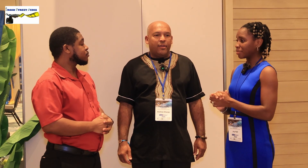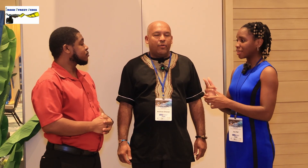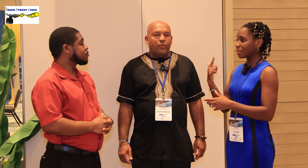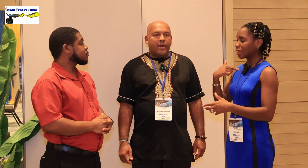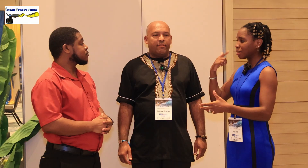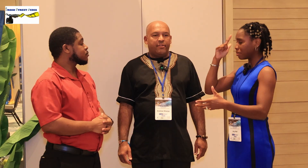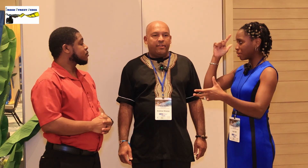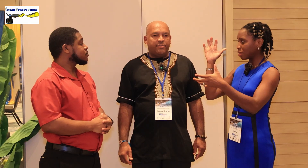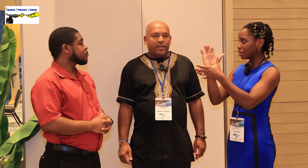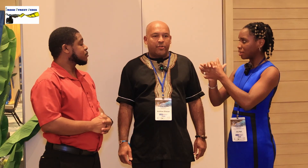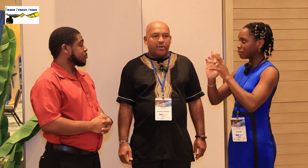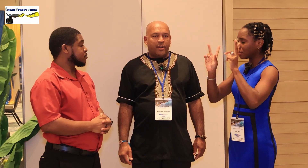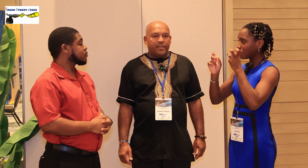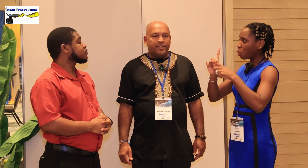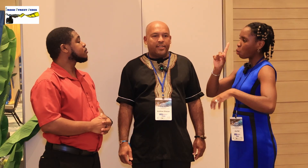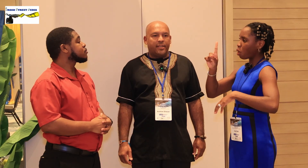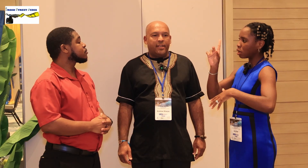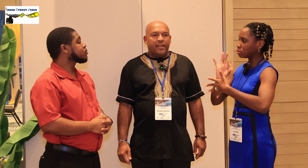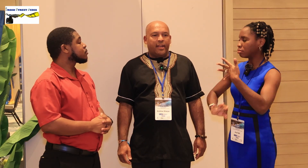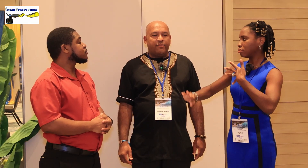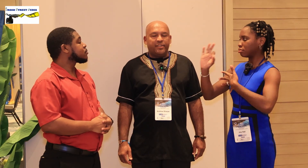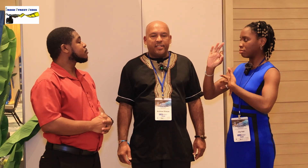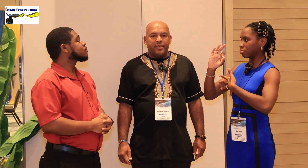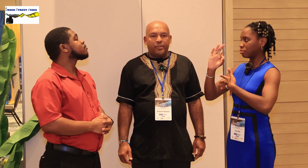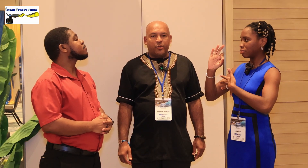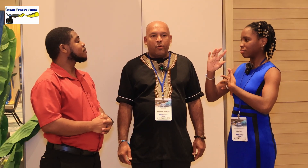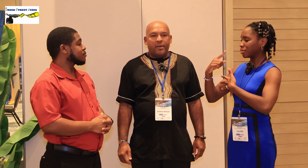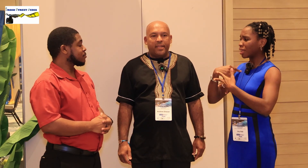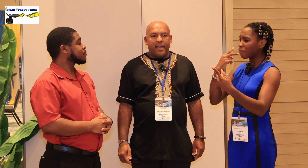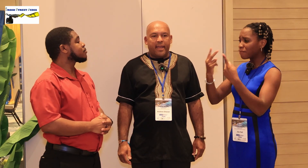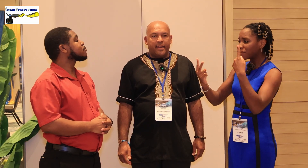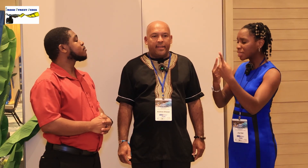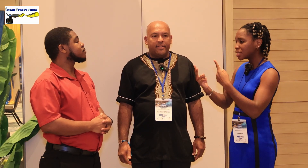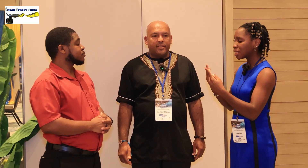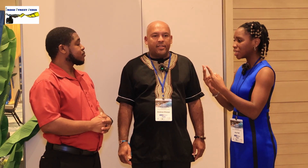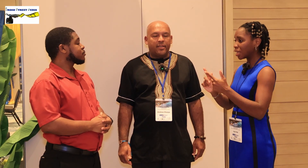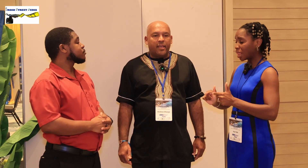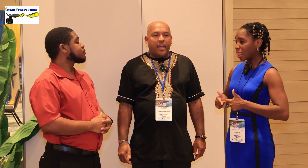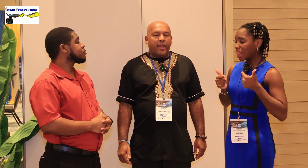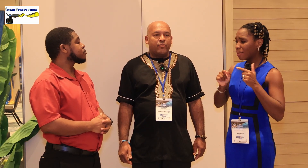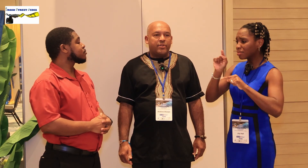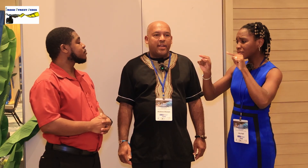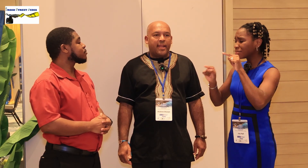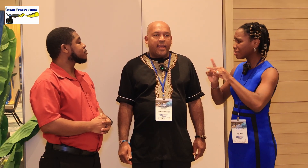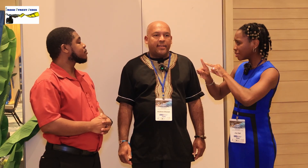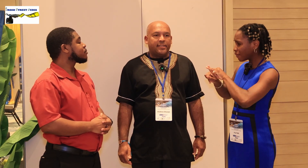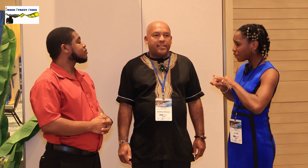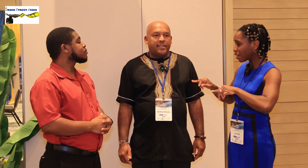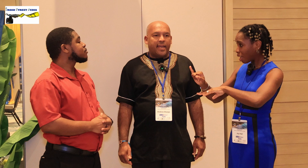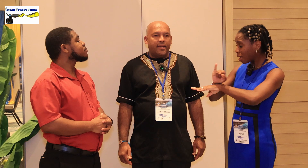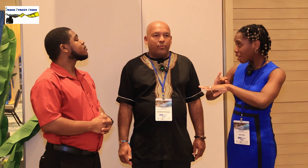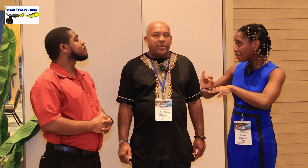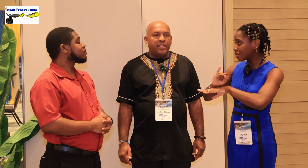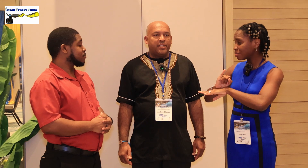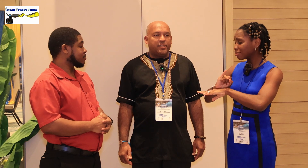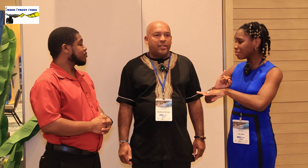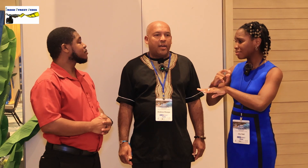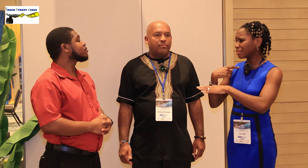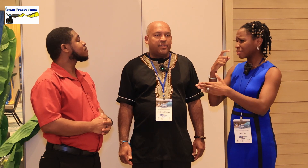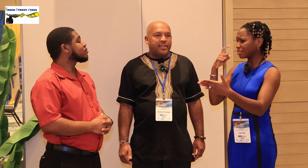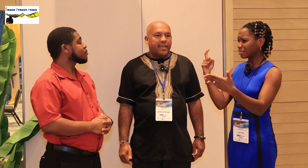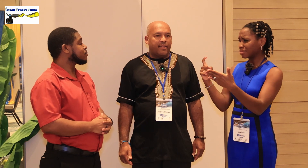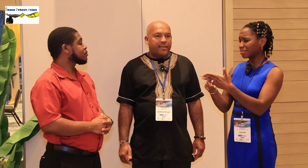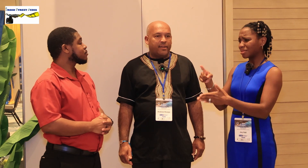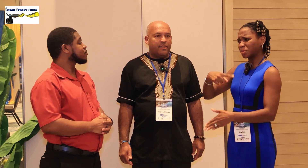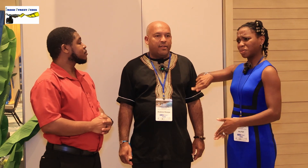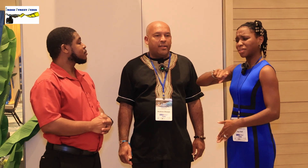guy who have lived across and visited so many islands, I realized that we needed to